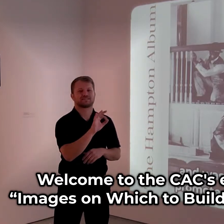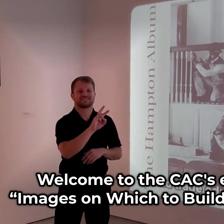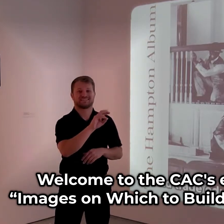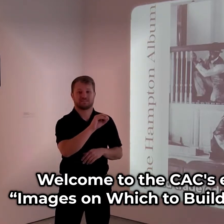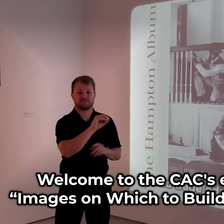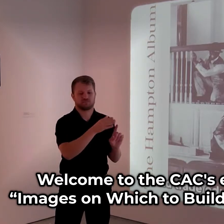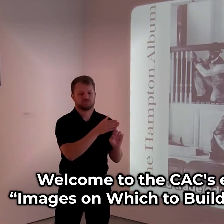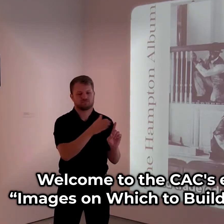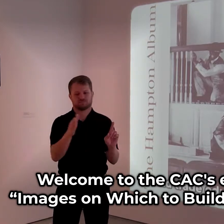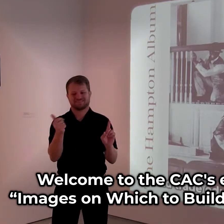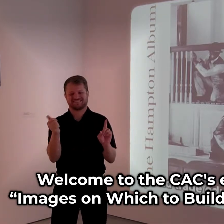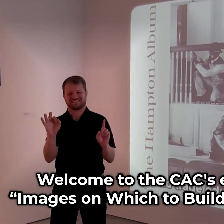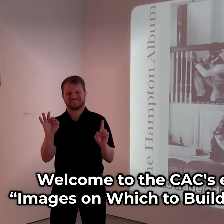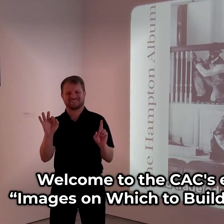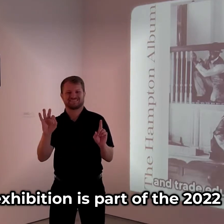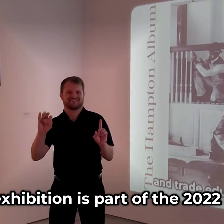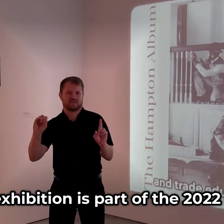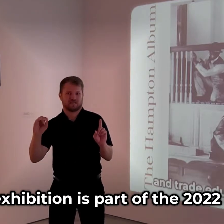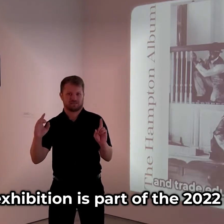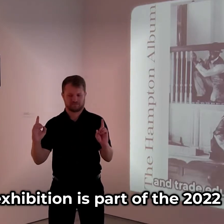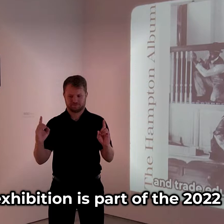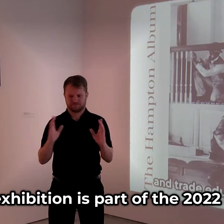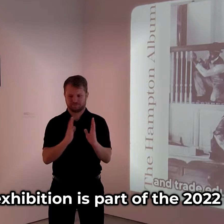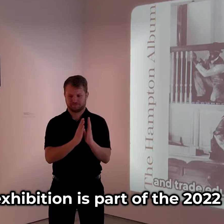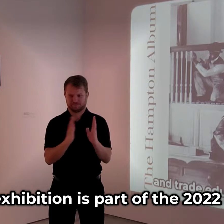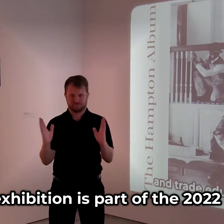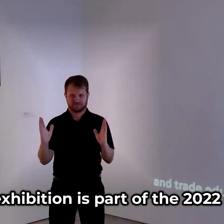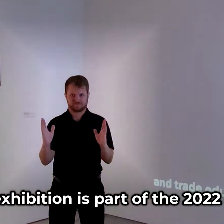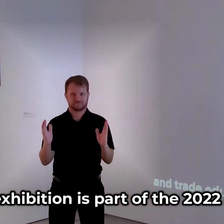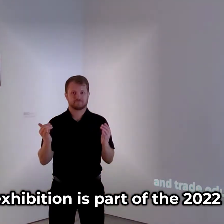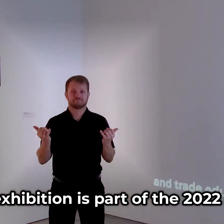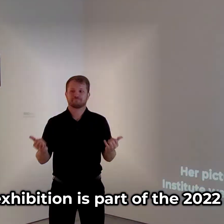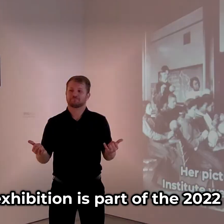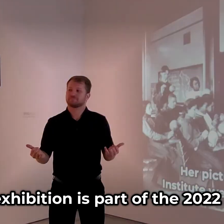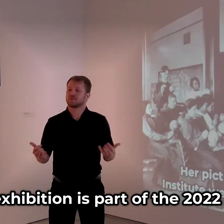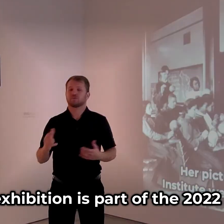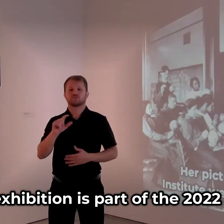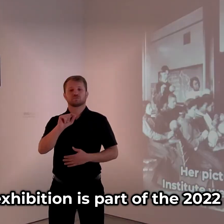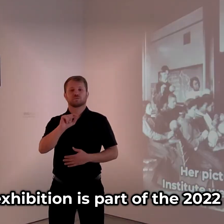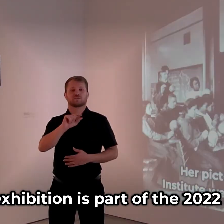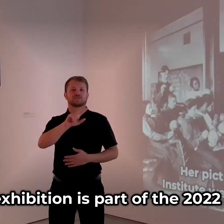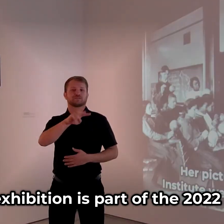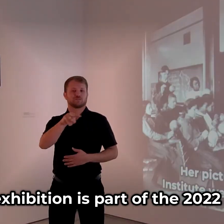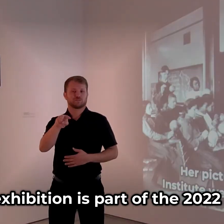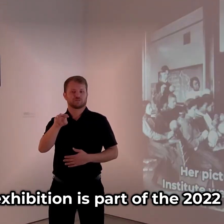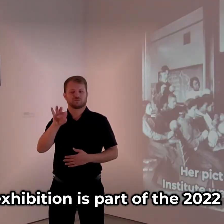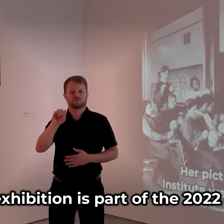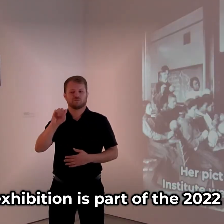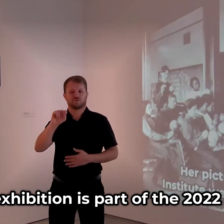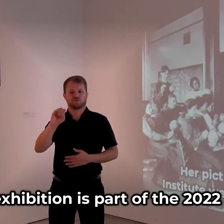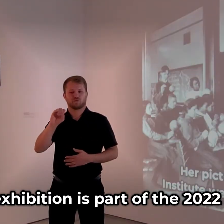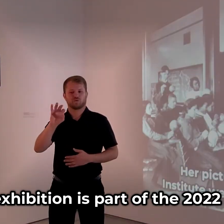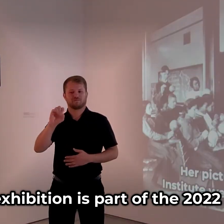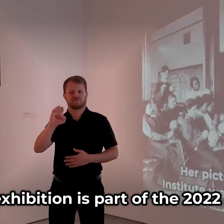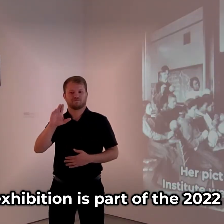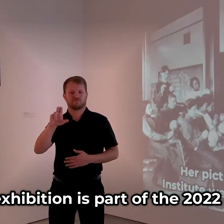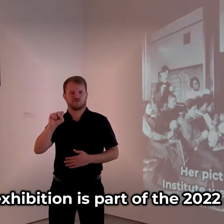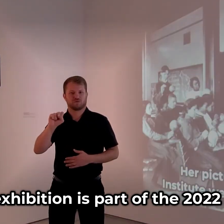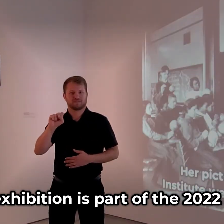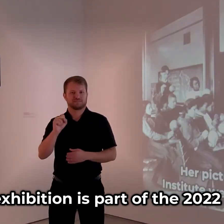1990s. This exhibition is part of the 2022 Photo Focus Biennial,